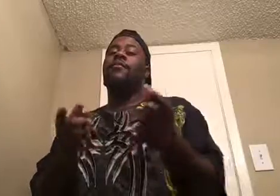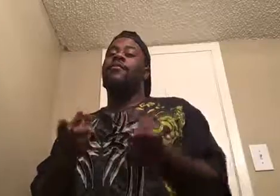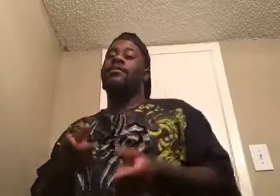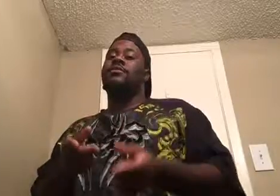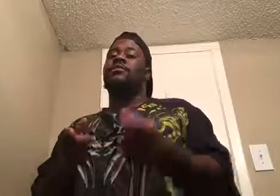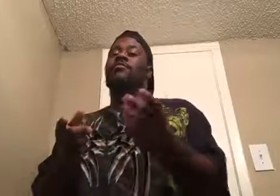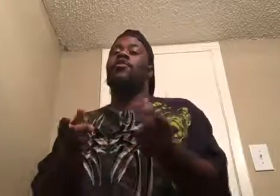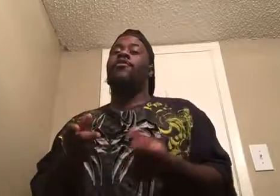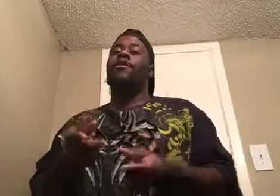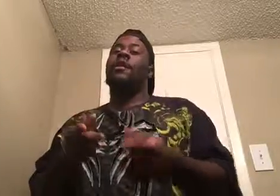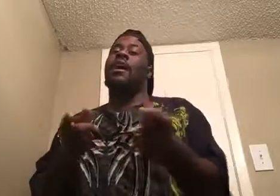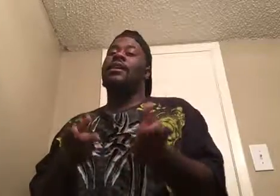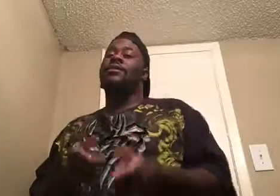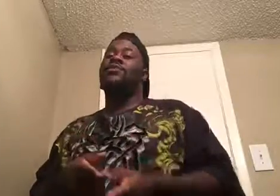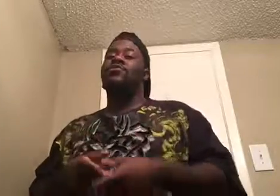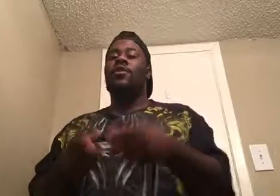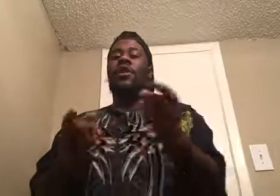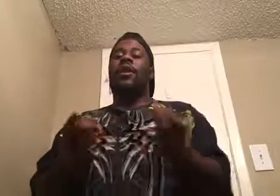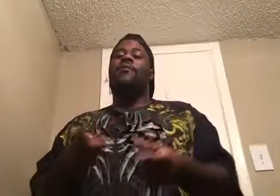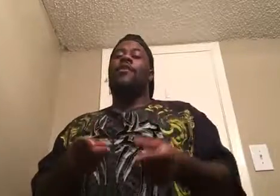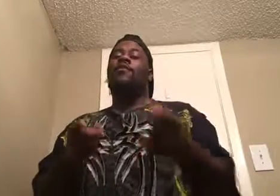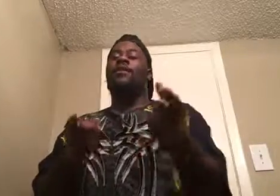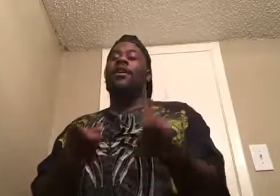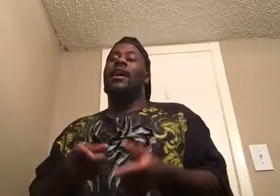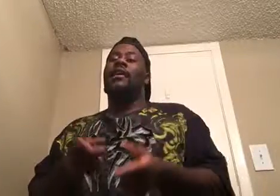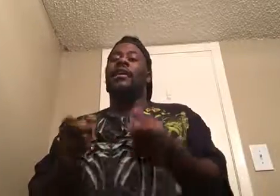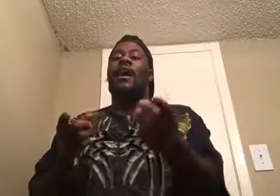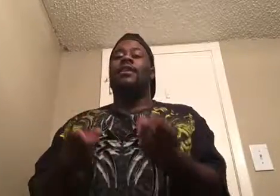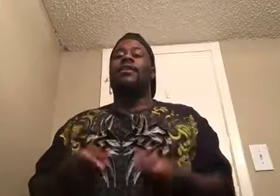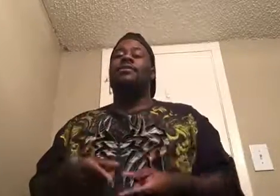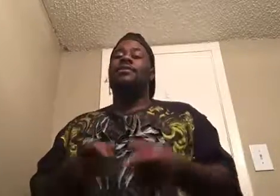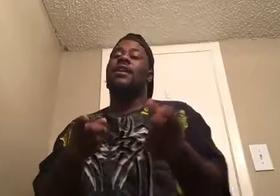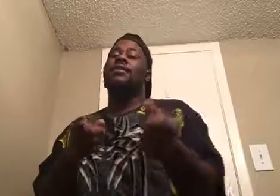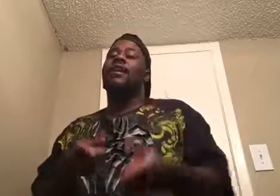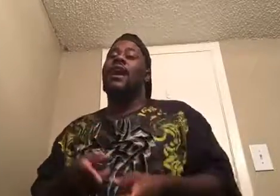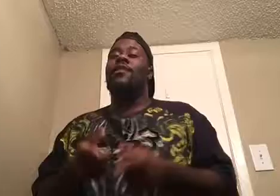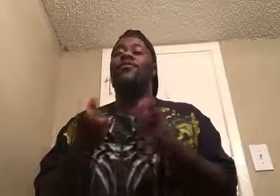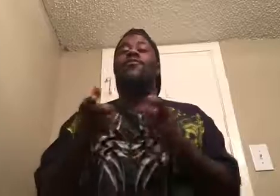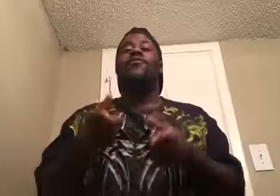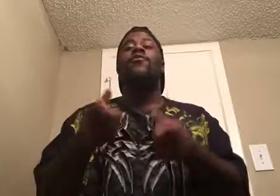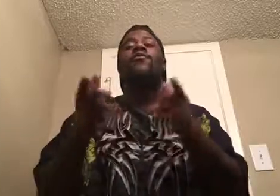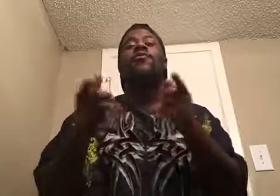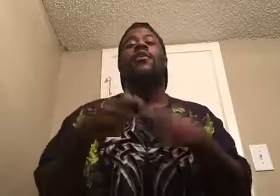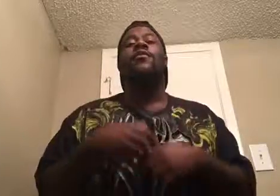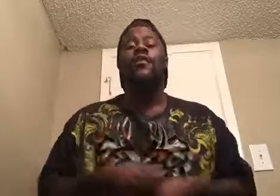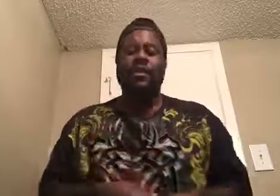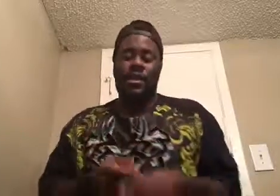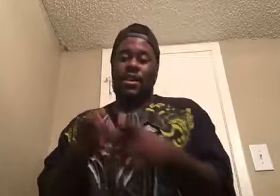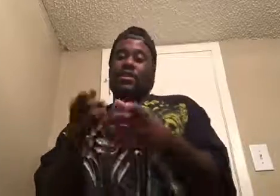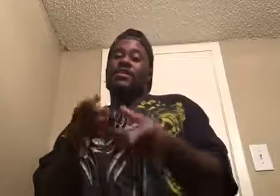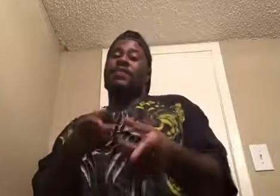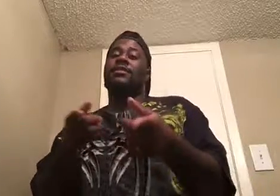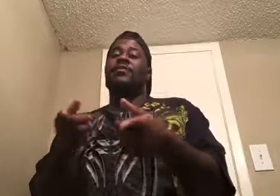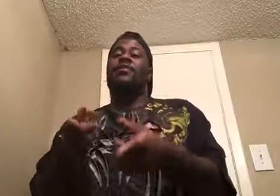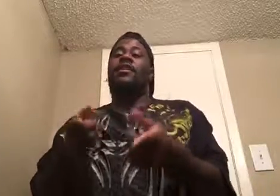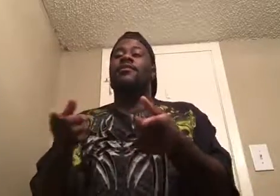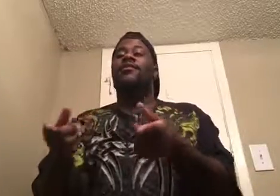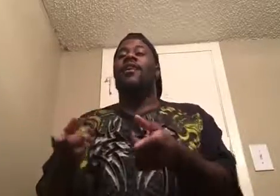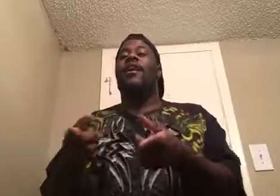me what's the move and I got you. I'm only acting like this cause I like you. Just give me the